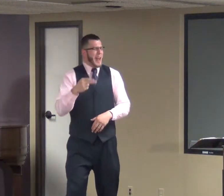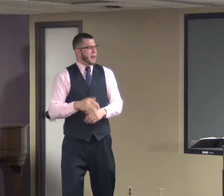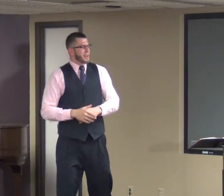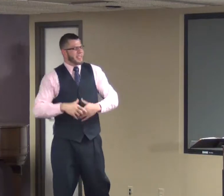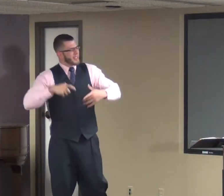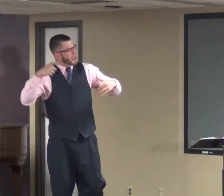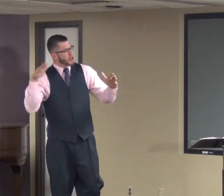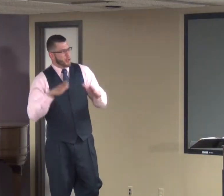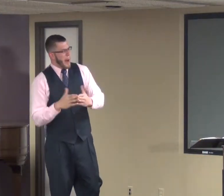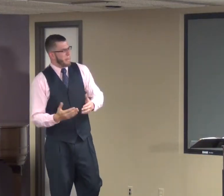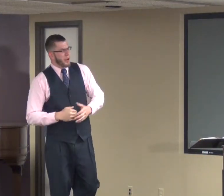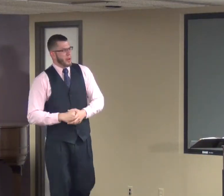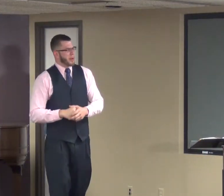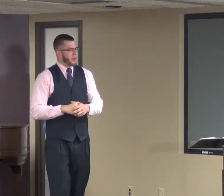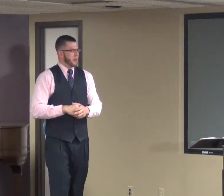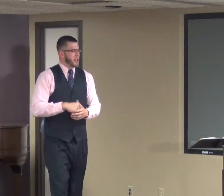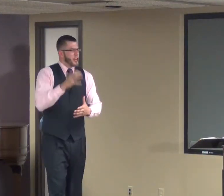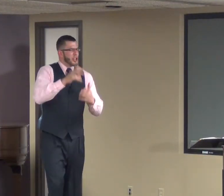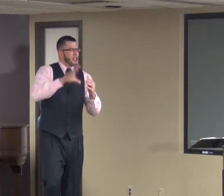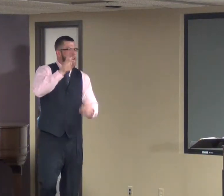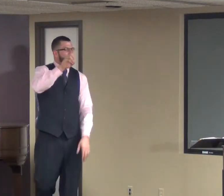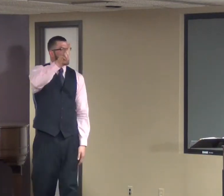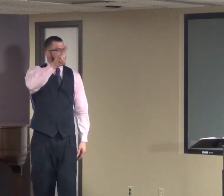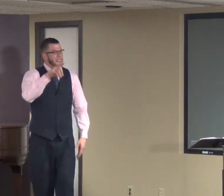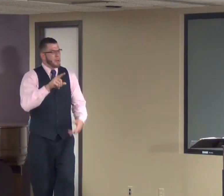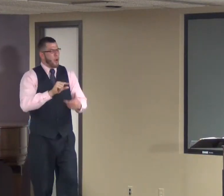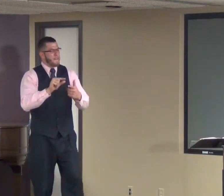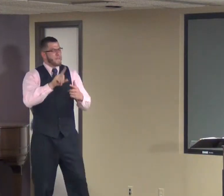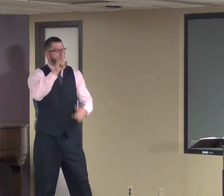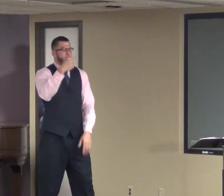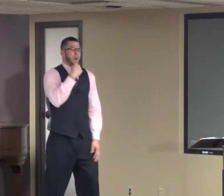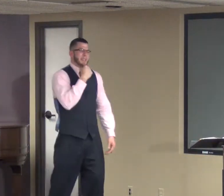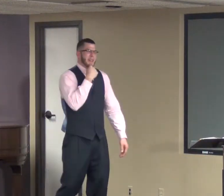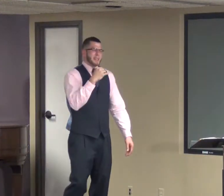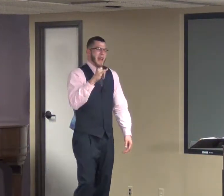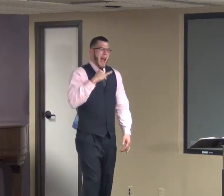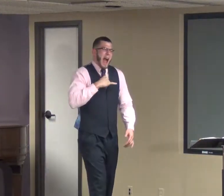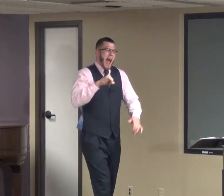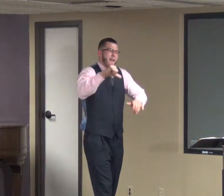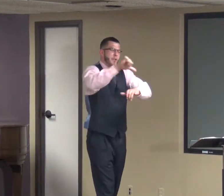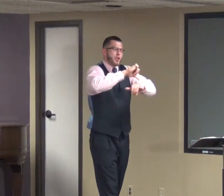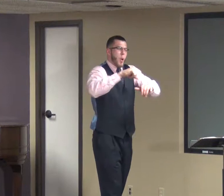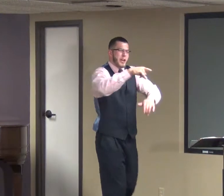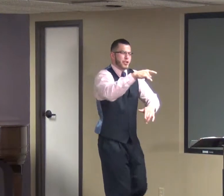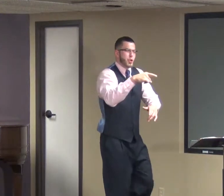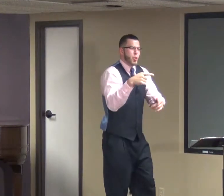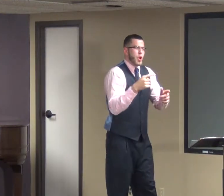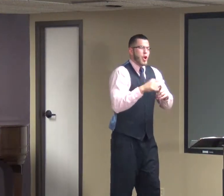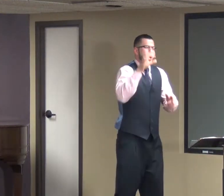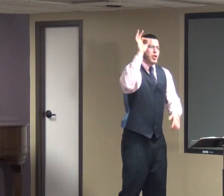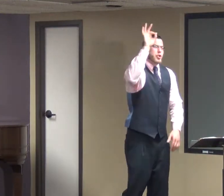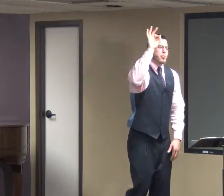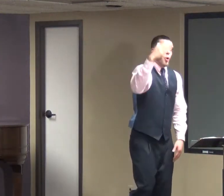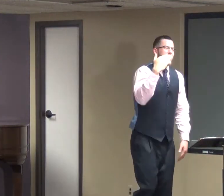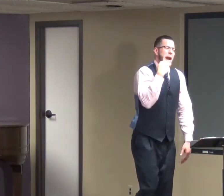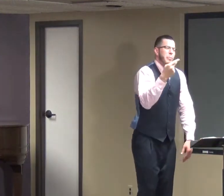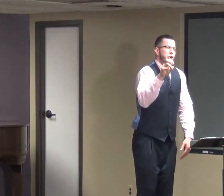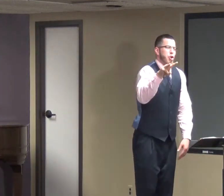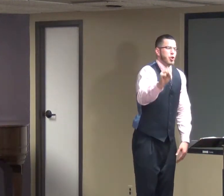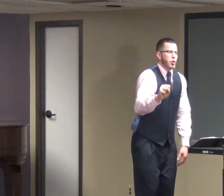Isaiah. Such a great book. Chapter 61, verse 1 says, I have anointed you to proclaim the good